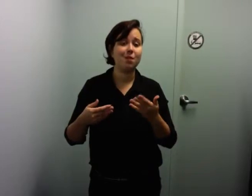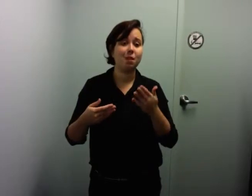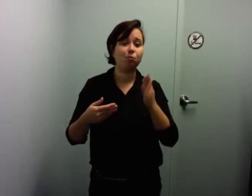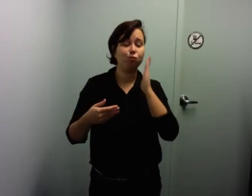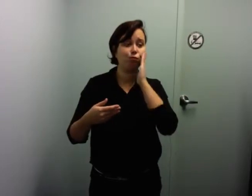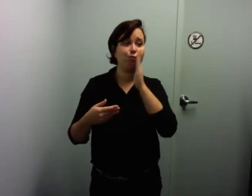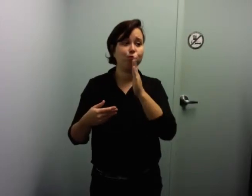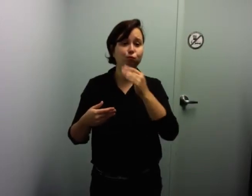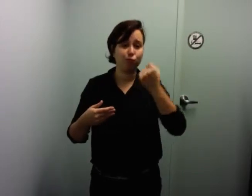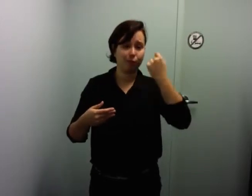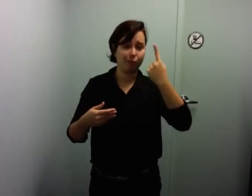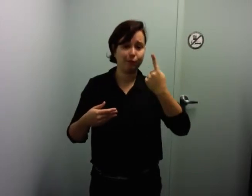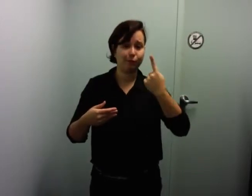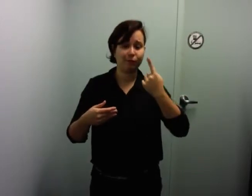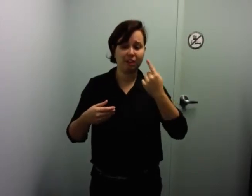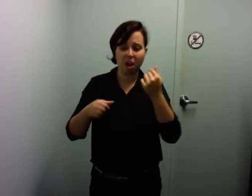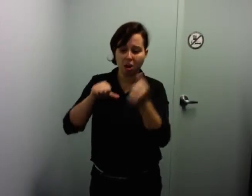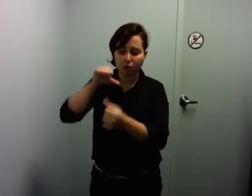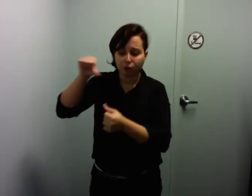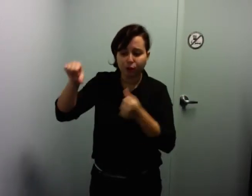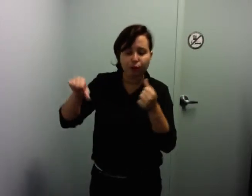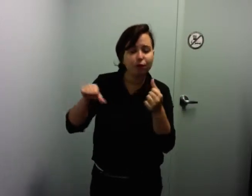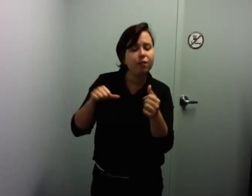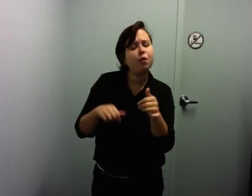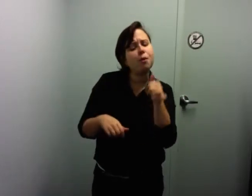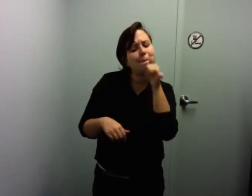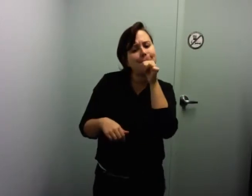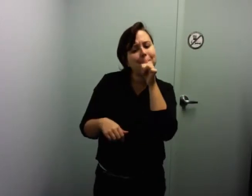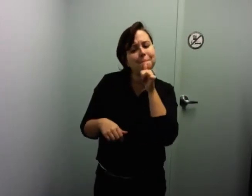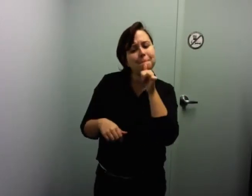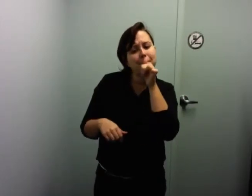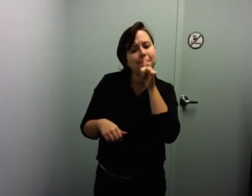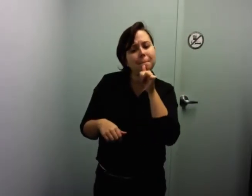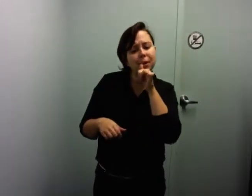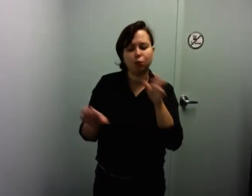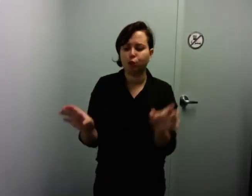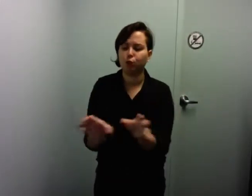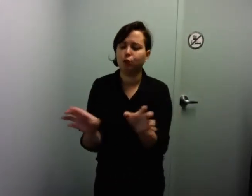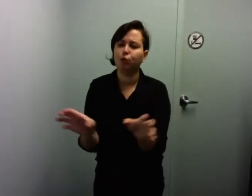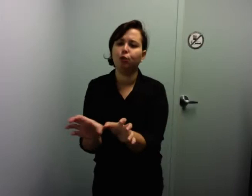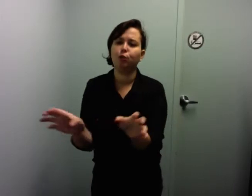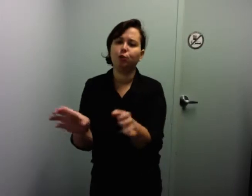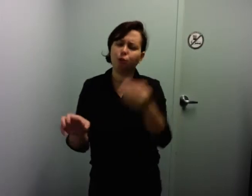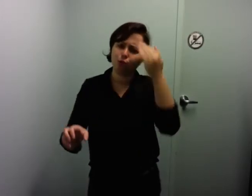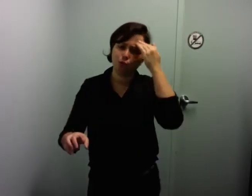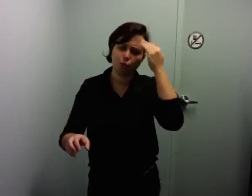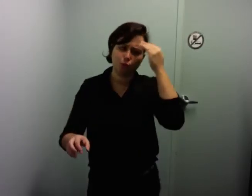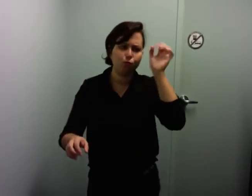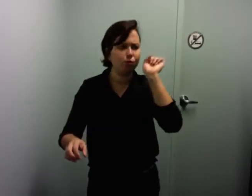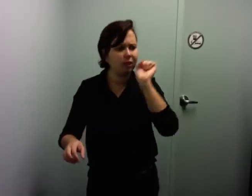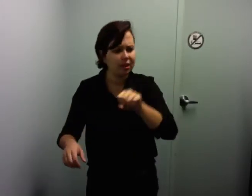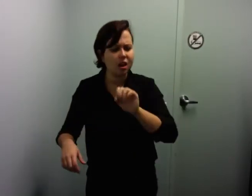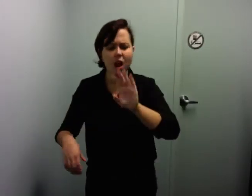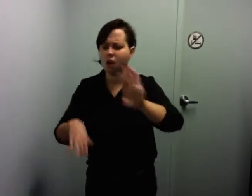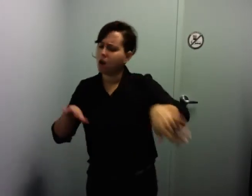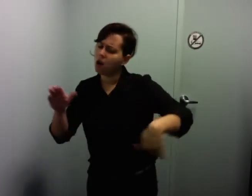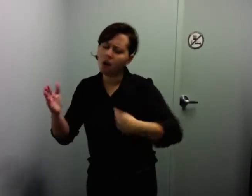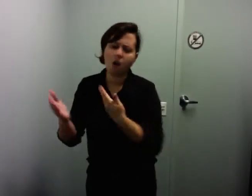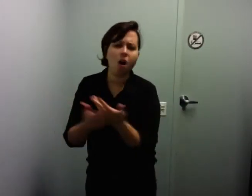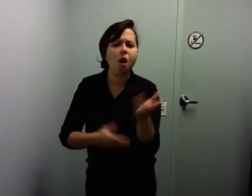point, and a little more encouraging in the long run to find that, yes, we're all human beings underneath. So with that in mind, let's